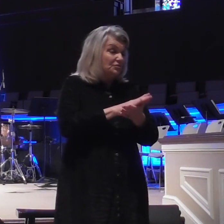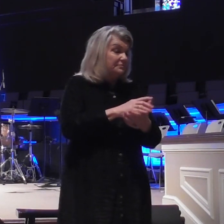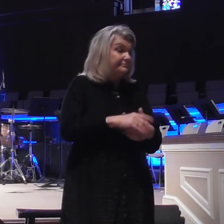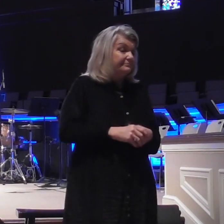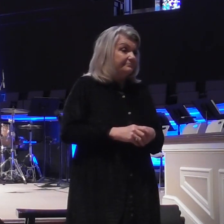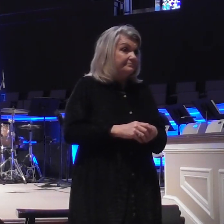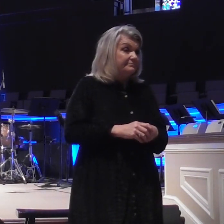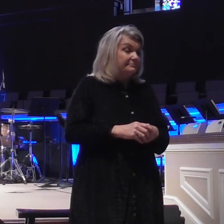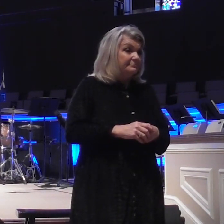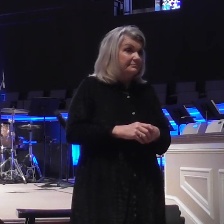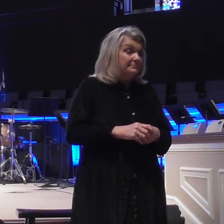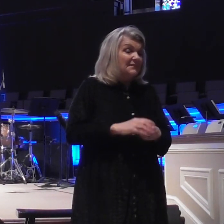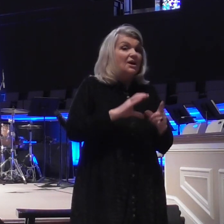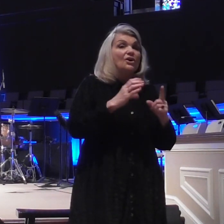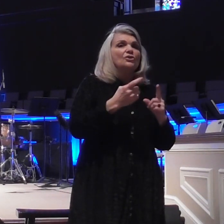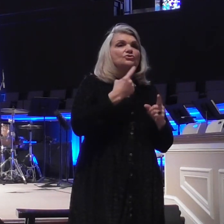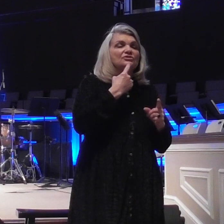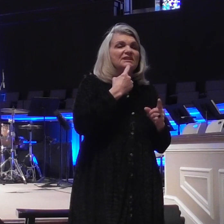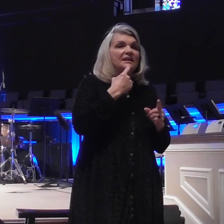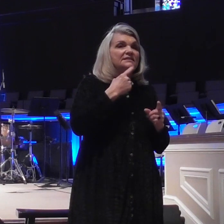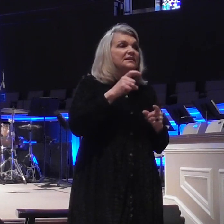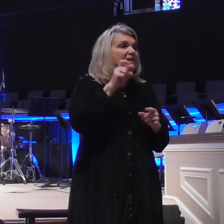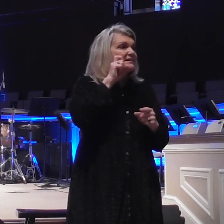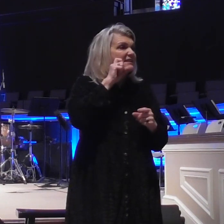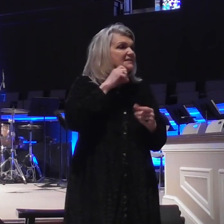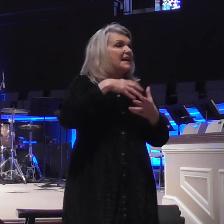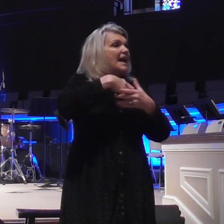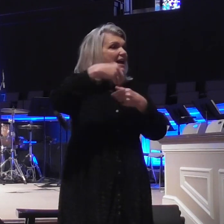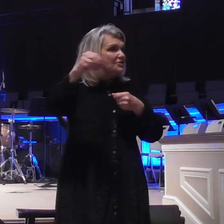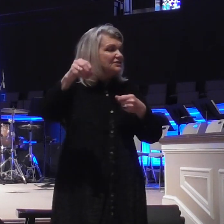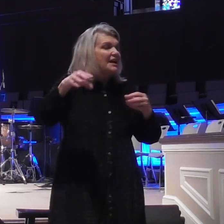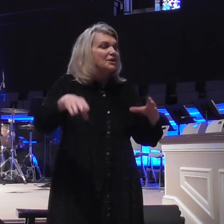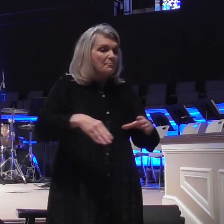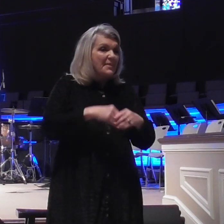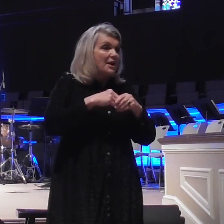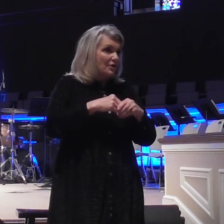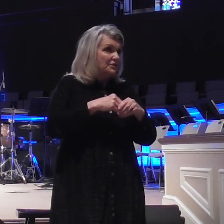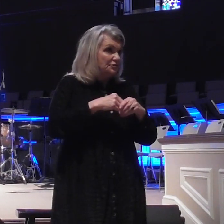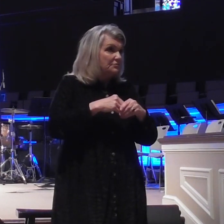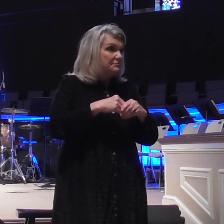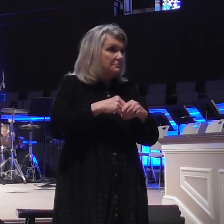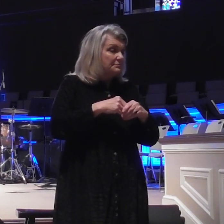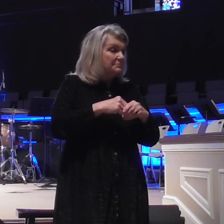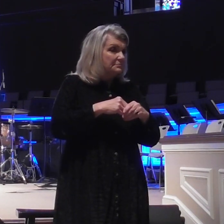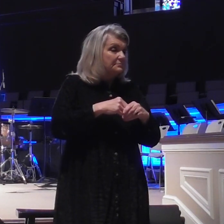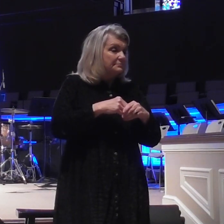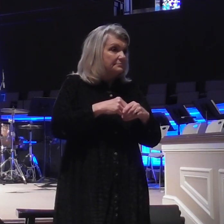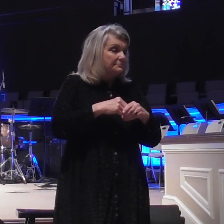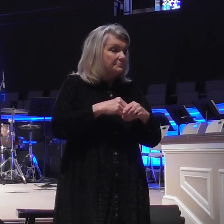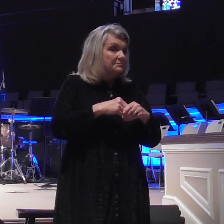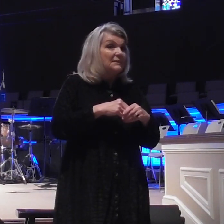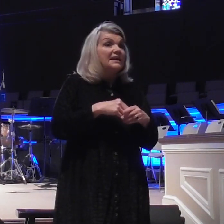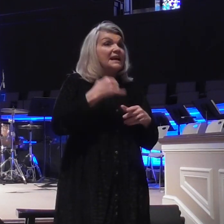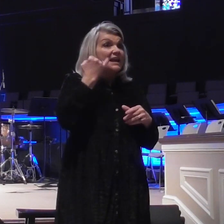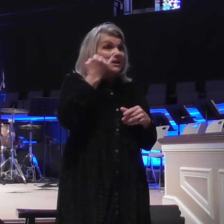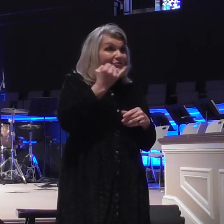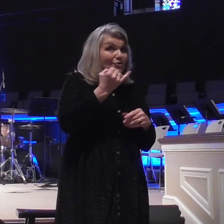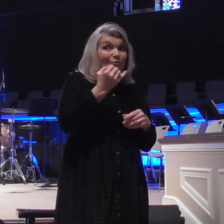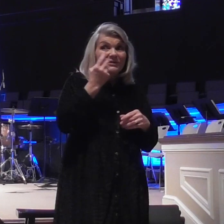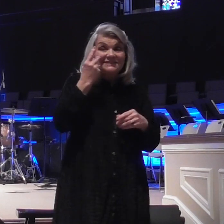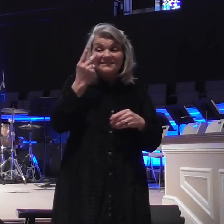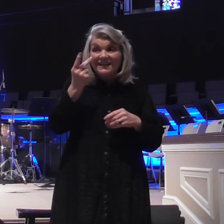is sex outside of marriage. Show me the people who save themselves for marriage, and it will predict the